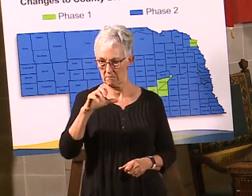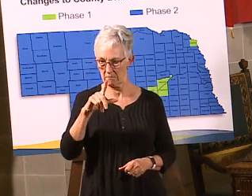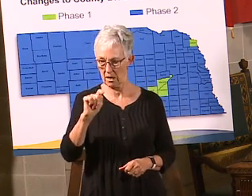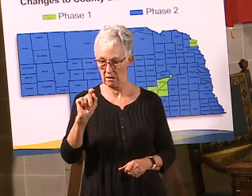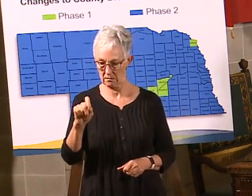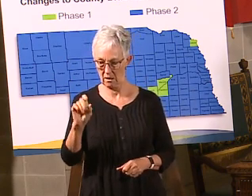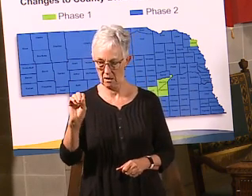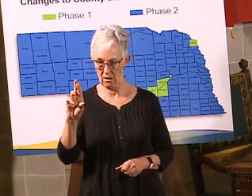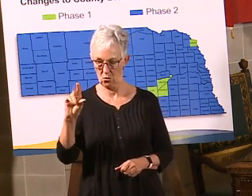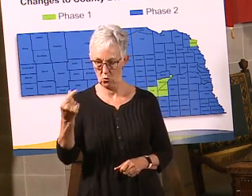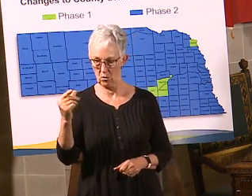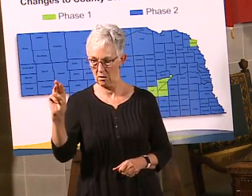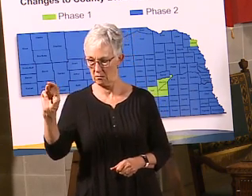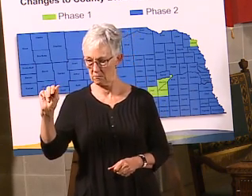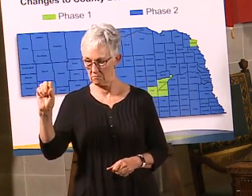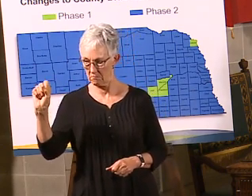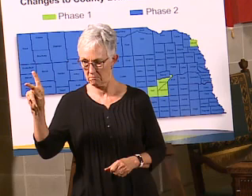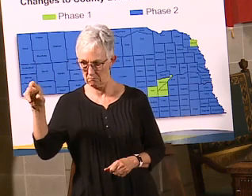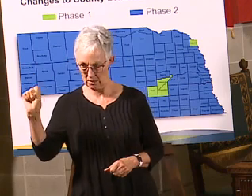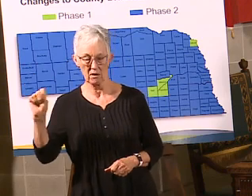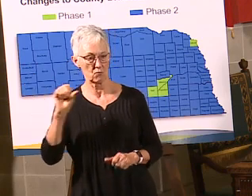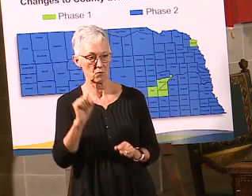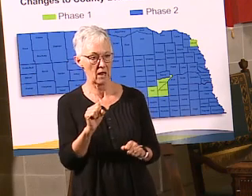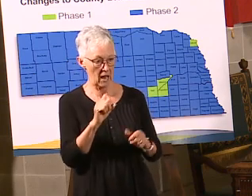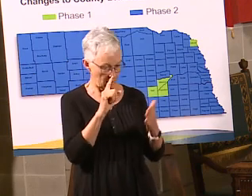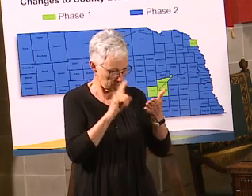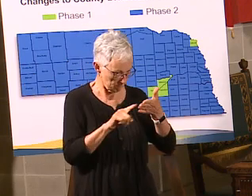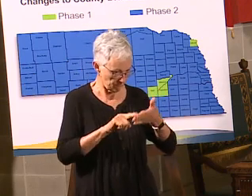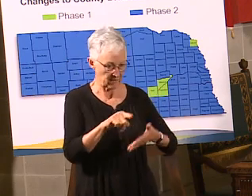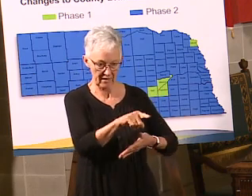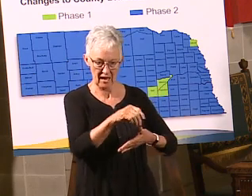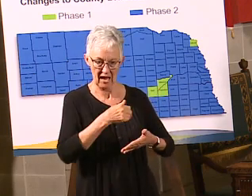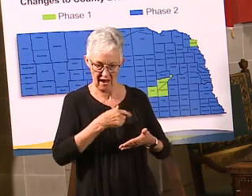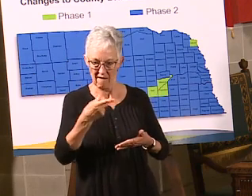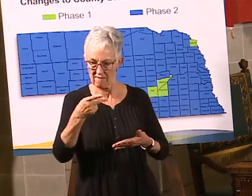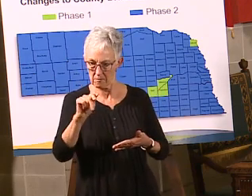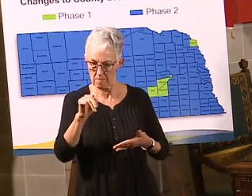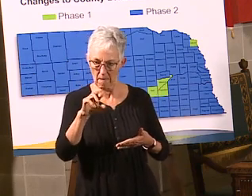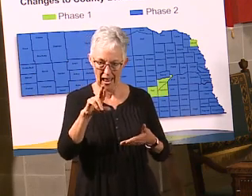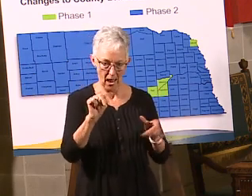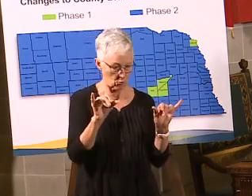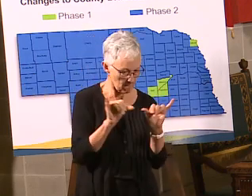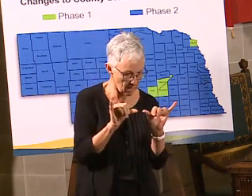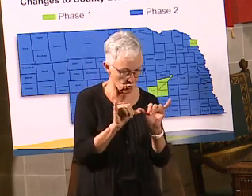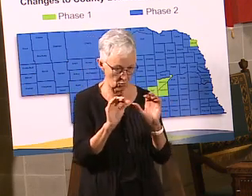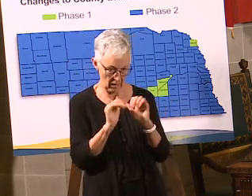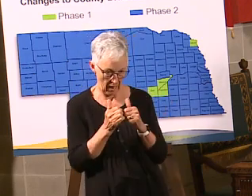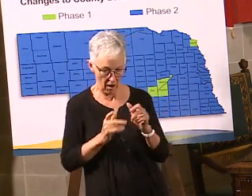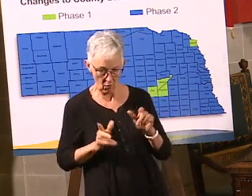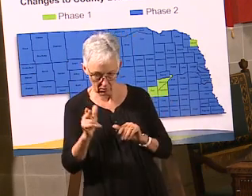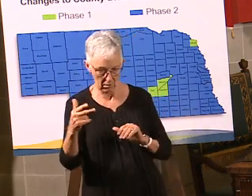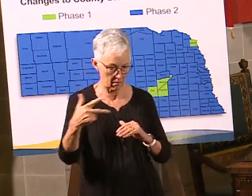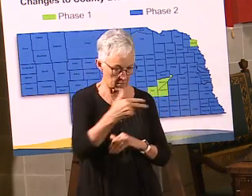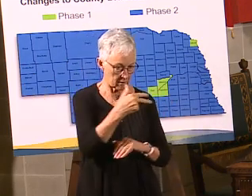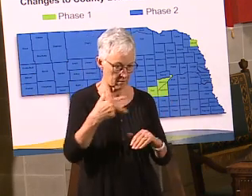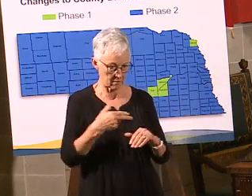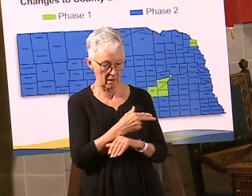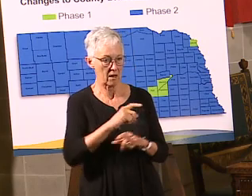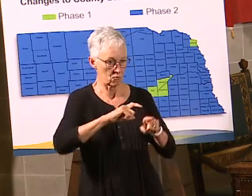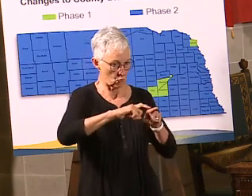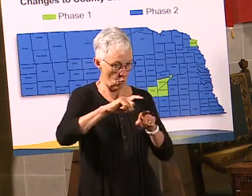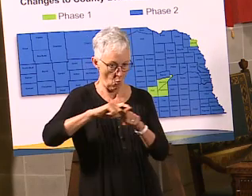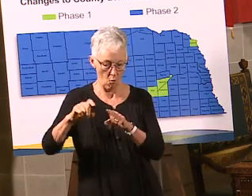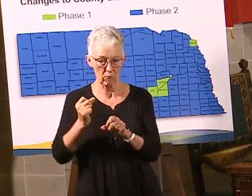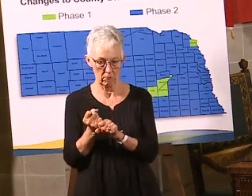www.neimpact.org/masks, and then there's where you can find out more information about the program there too, and including patterns to be able to sew. I believe you can find those patterns there. So